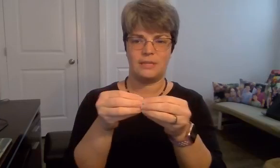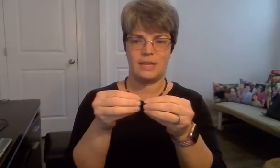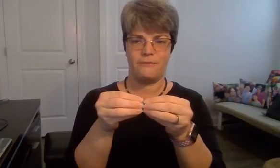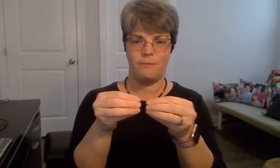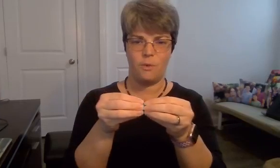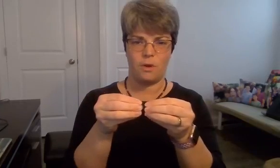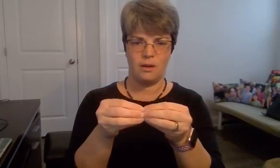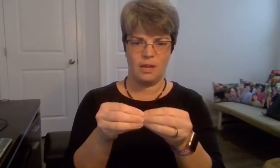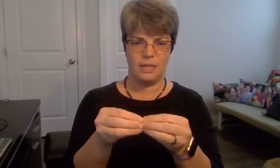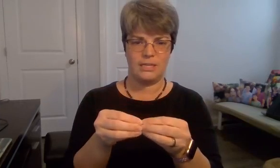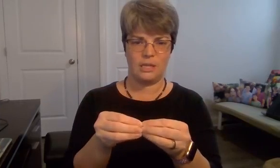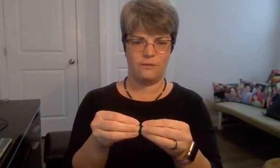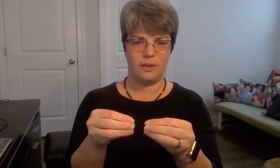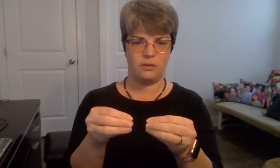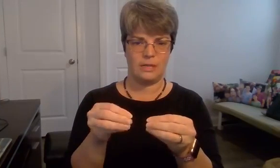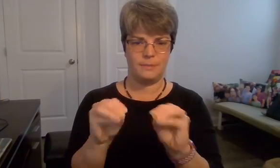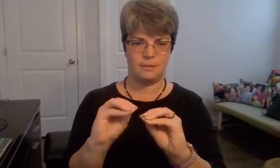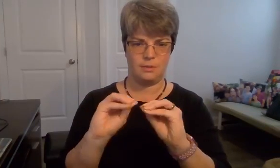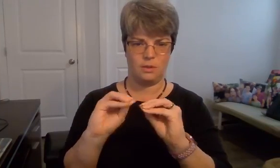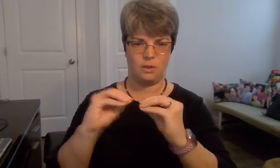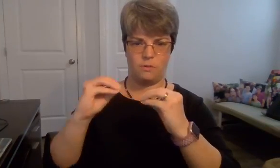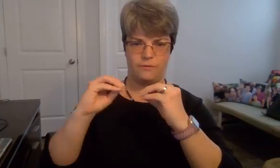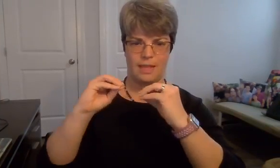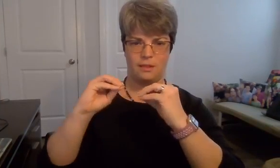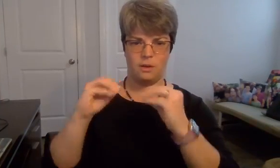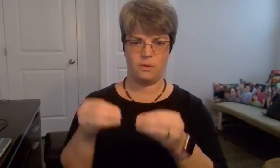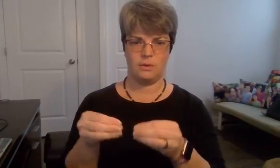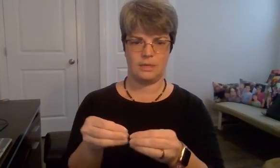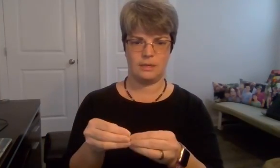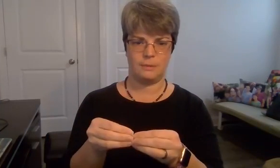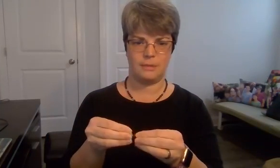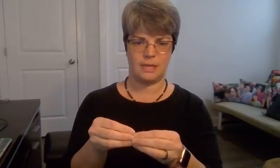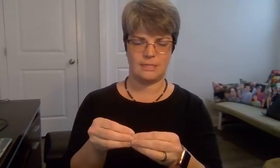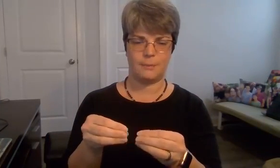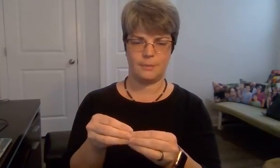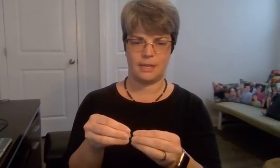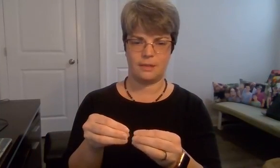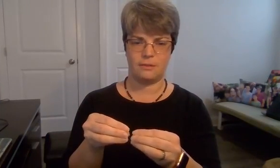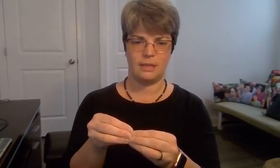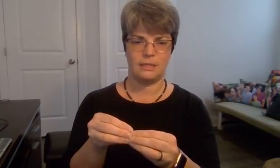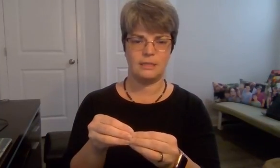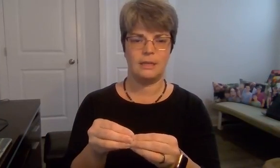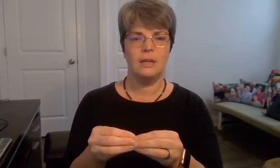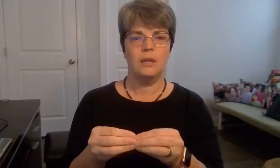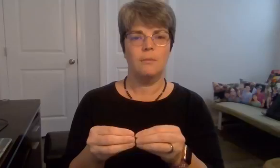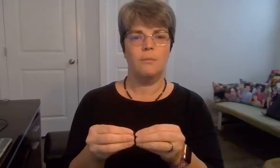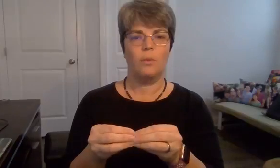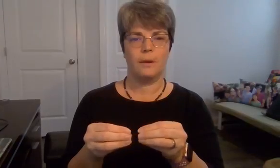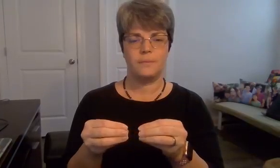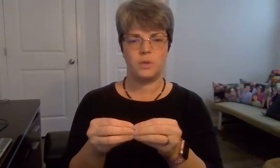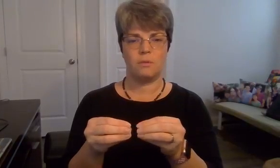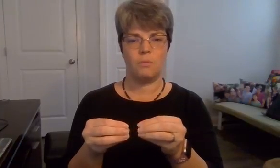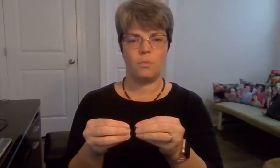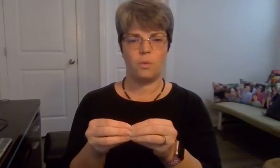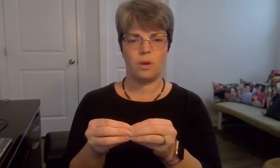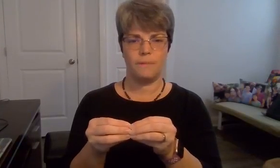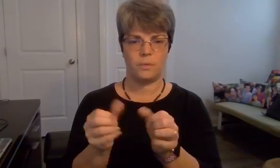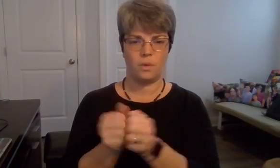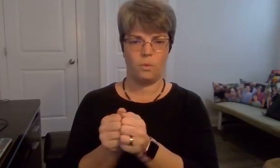sign for more. You take your fingertips, flat little O's, and you tap them together like this. More. So the more we